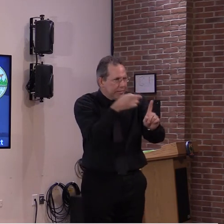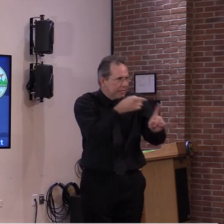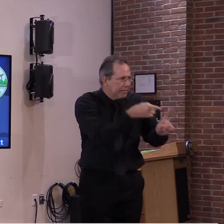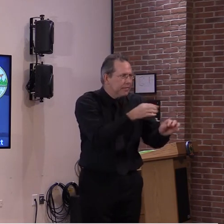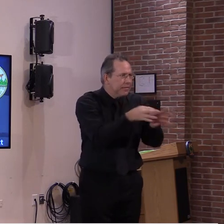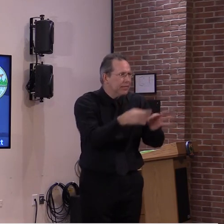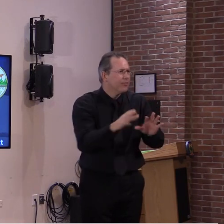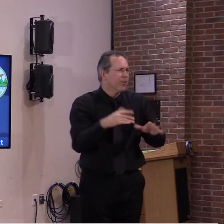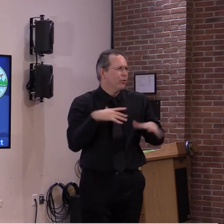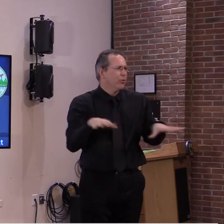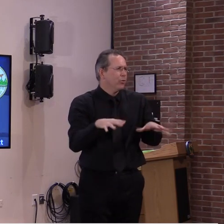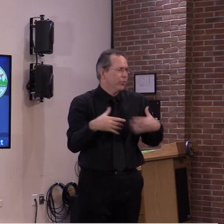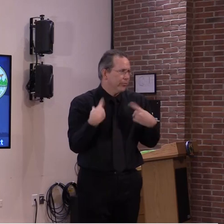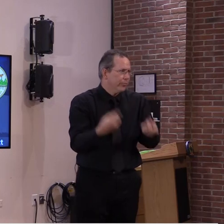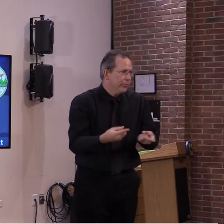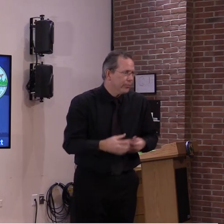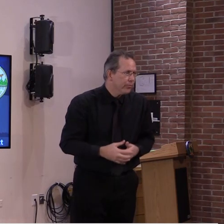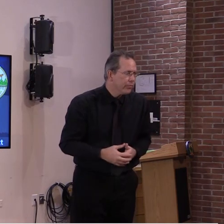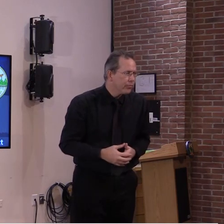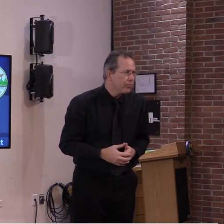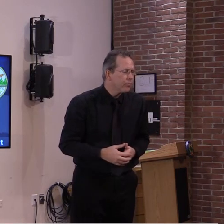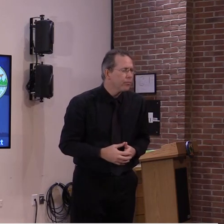Would the same hesitancy, you think,